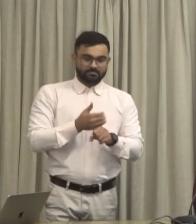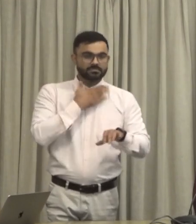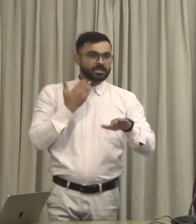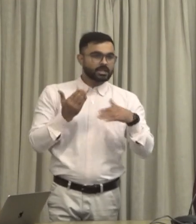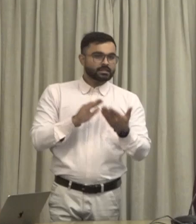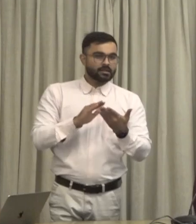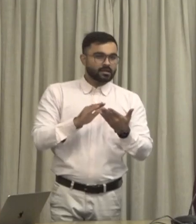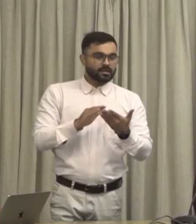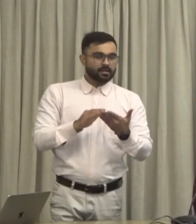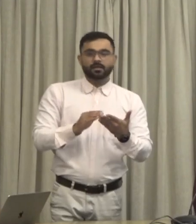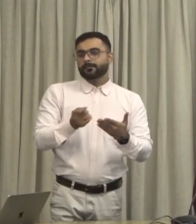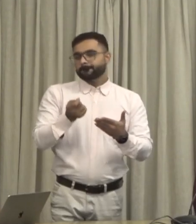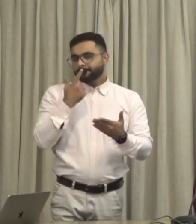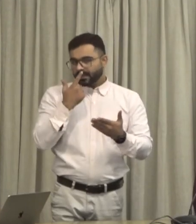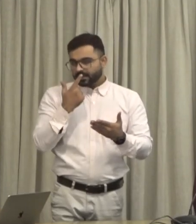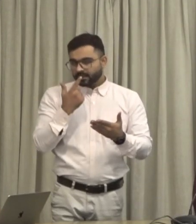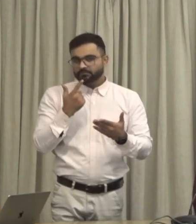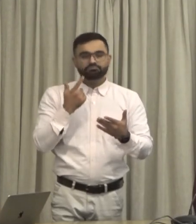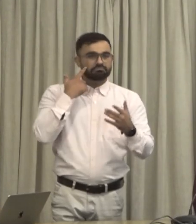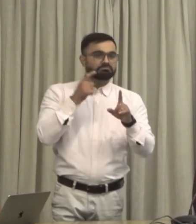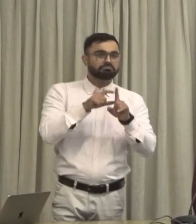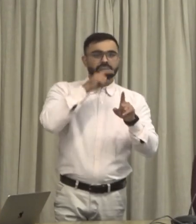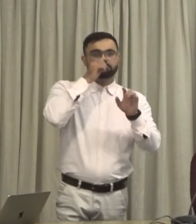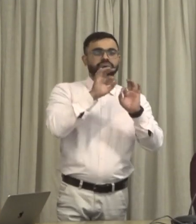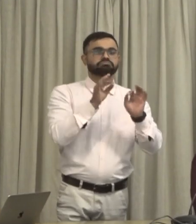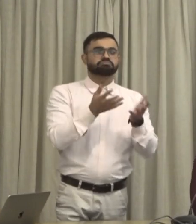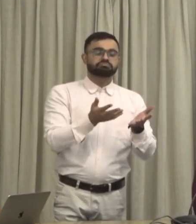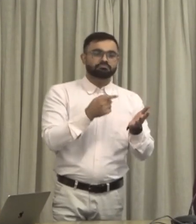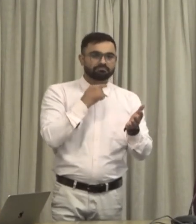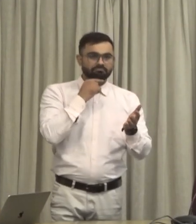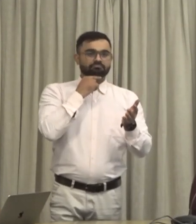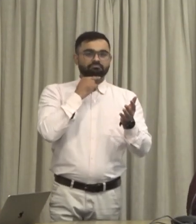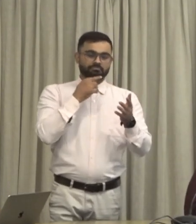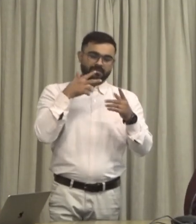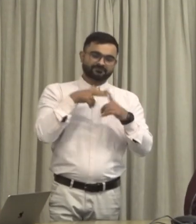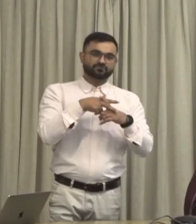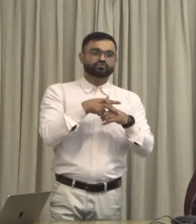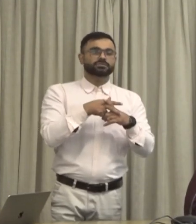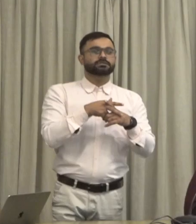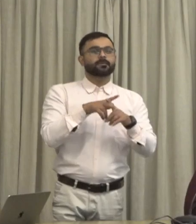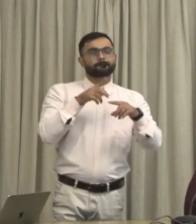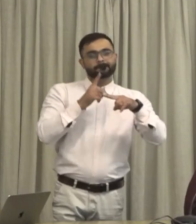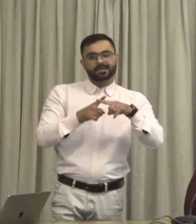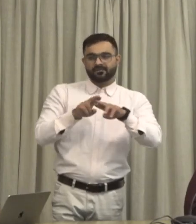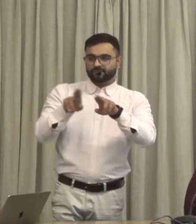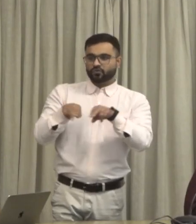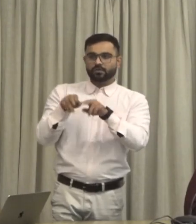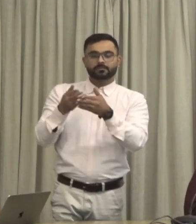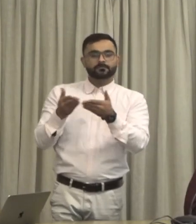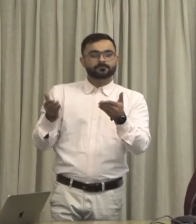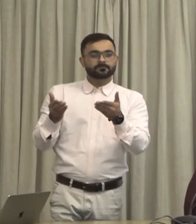very medicalized, very undignified, very interventional, and to the family